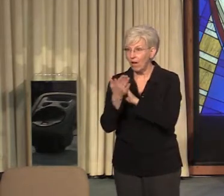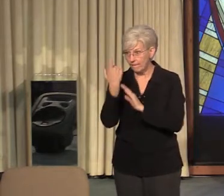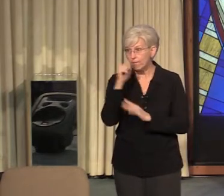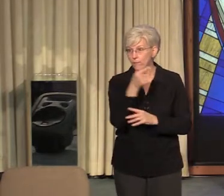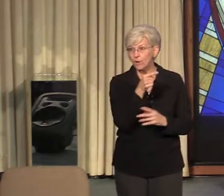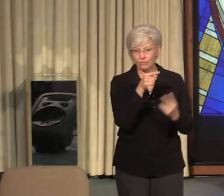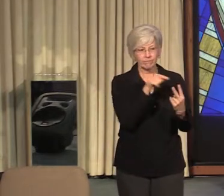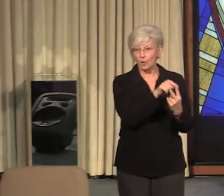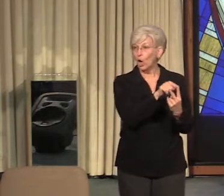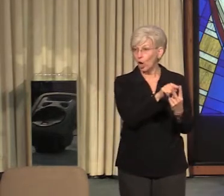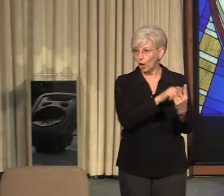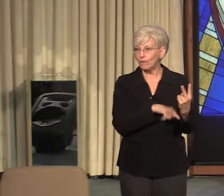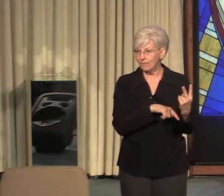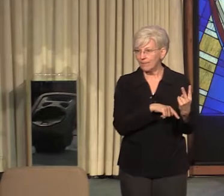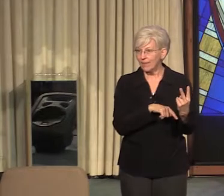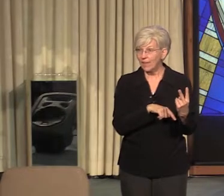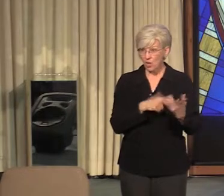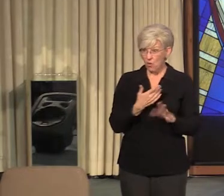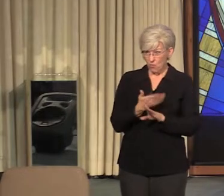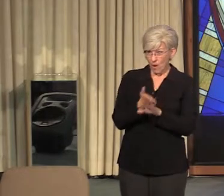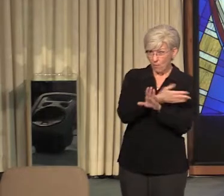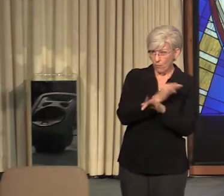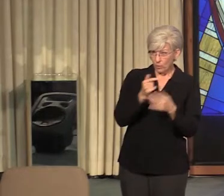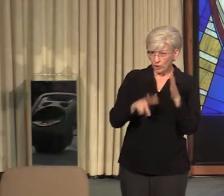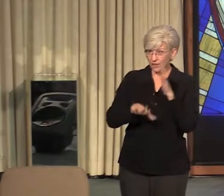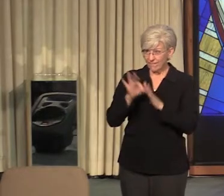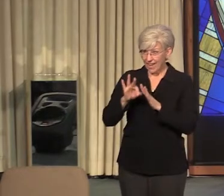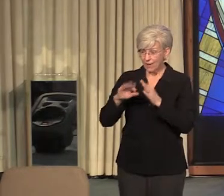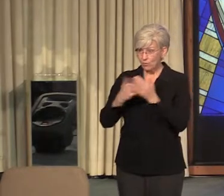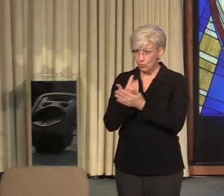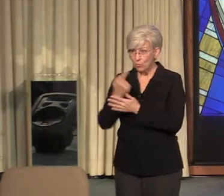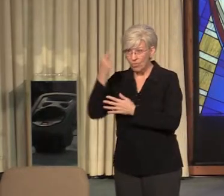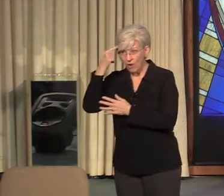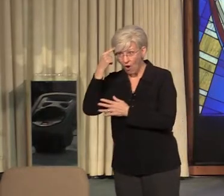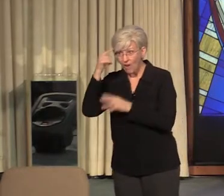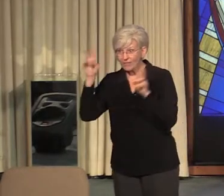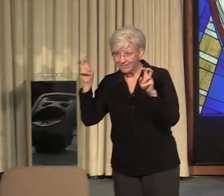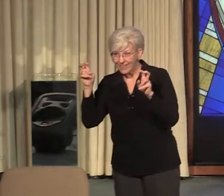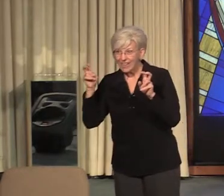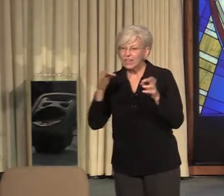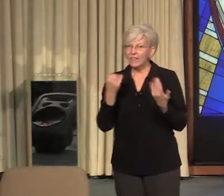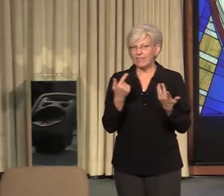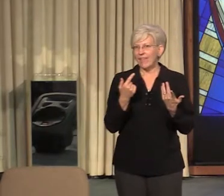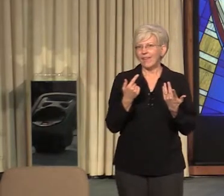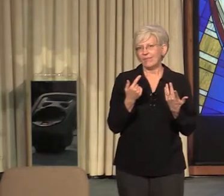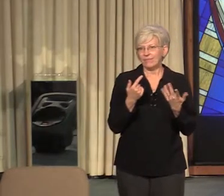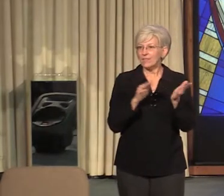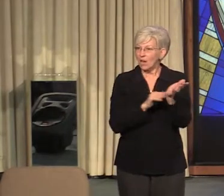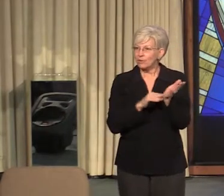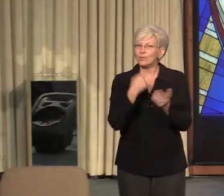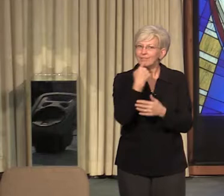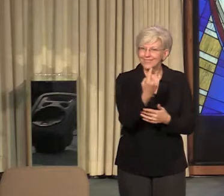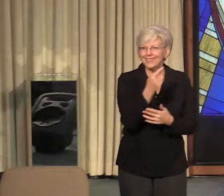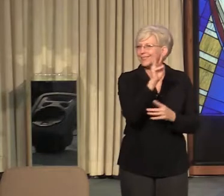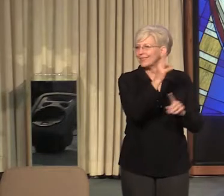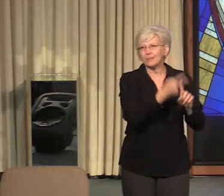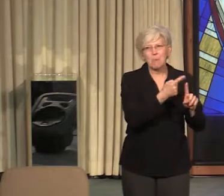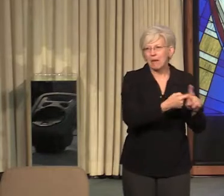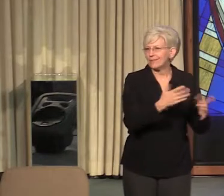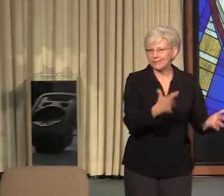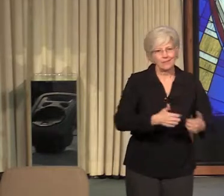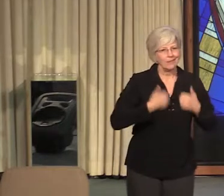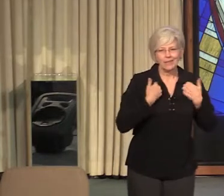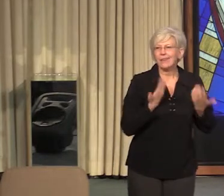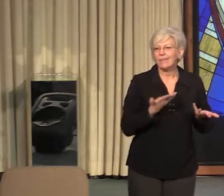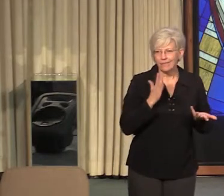found New Thought, she had been given about 6 months to live, and the family was trying to decide, well, you know, what can we do to make this